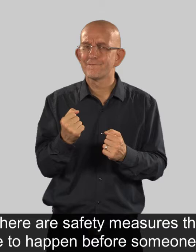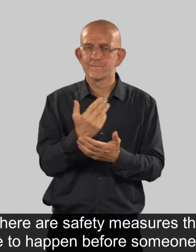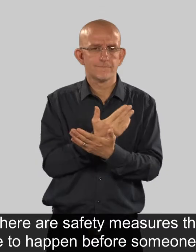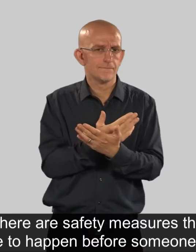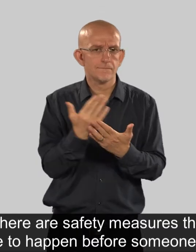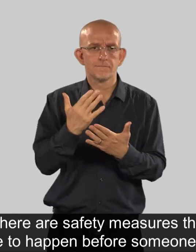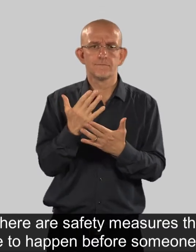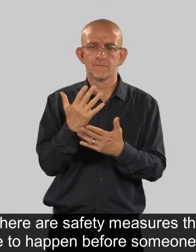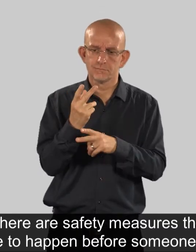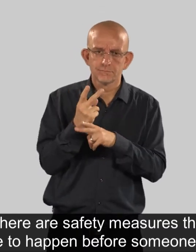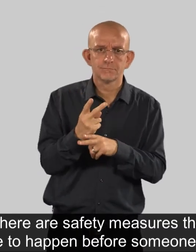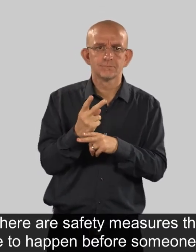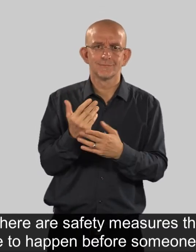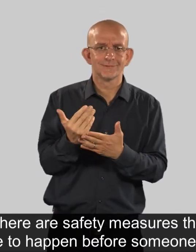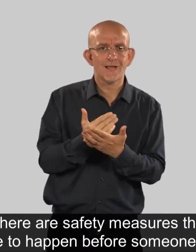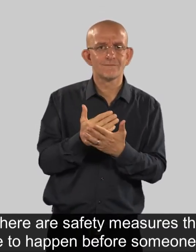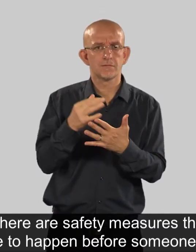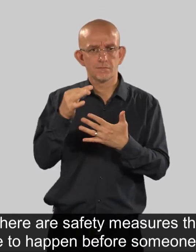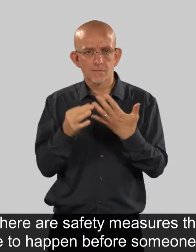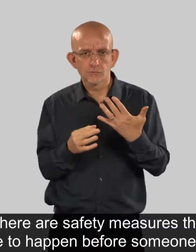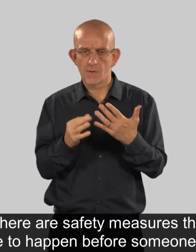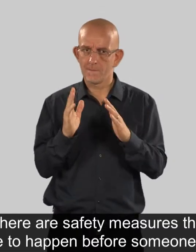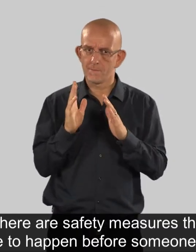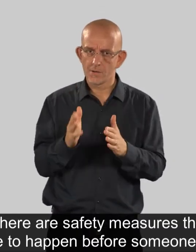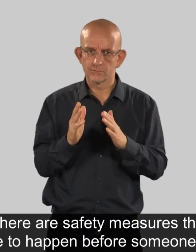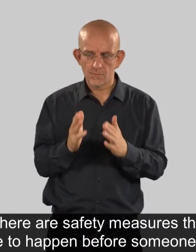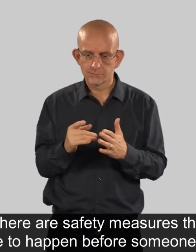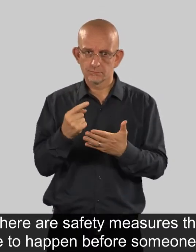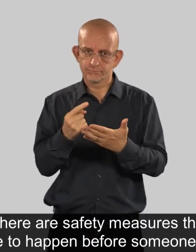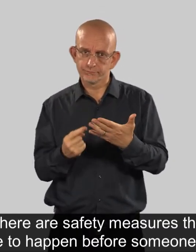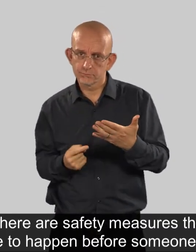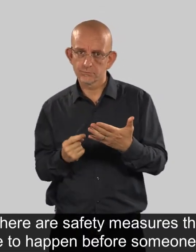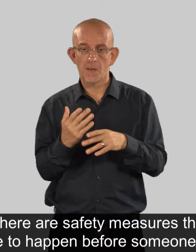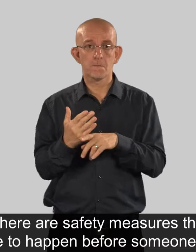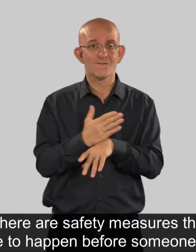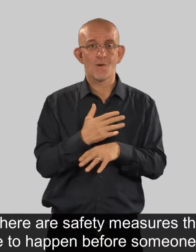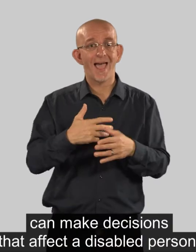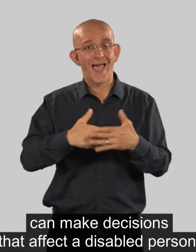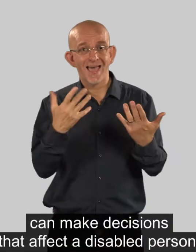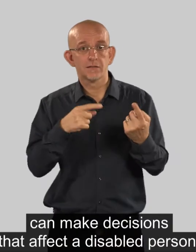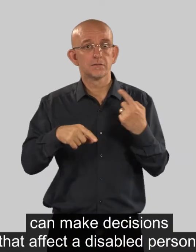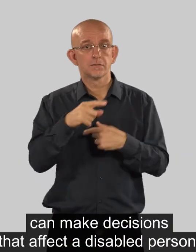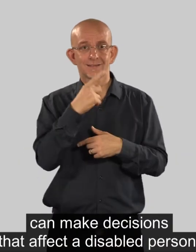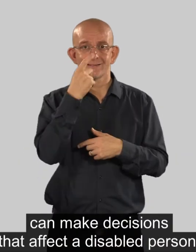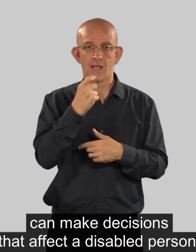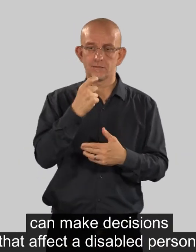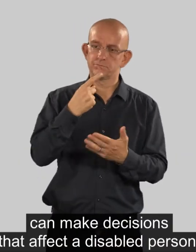There are safety measures that have to happen before someone else can make decisions that affect a disabled